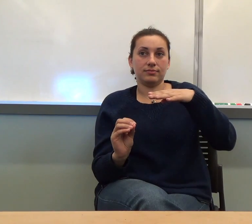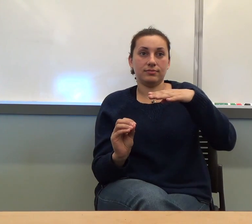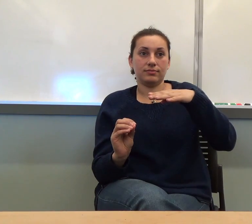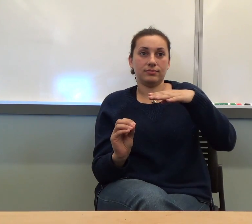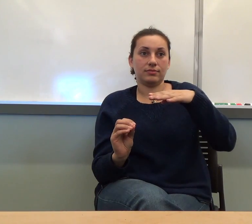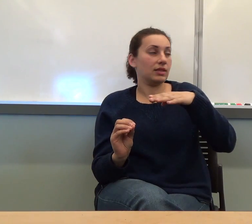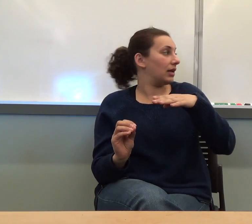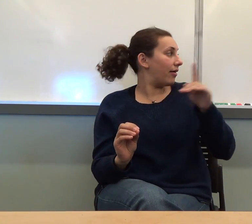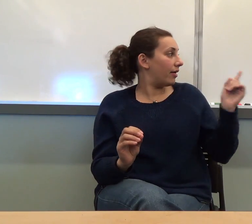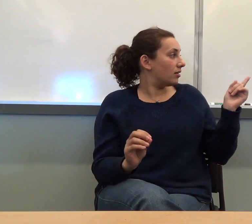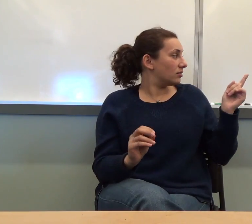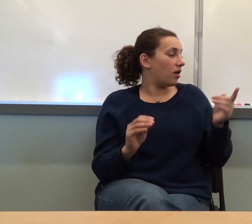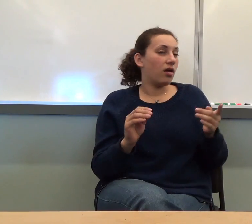This becomes